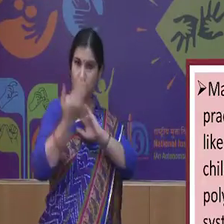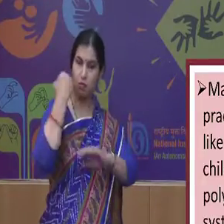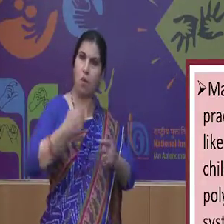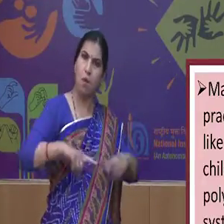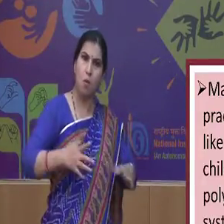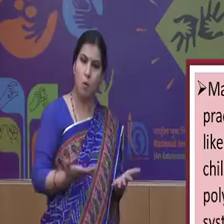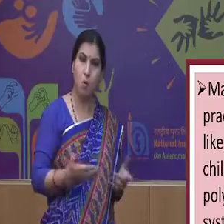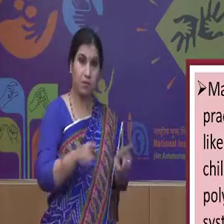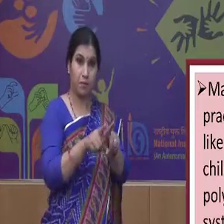And sati.